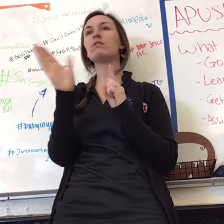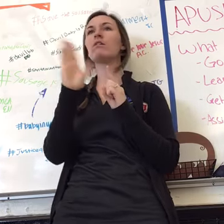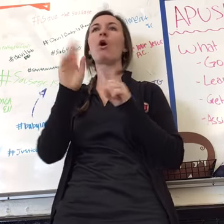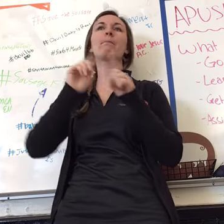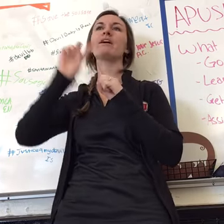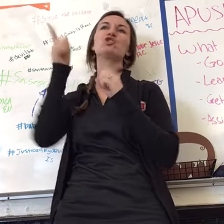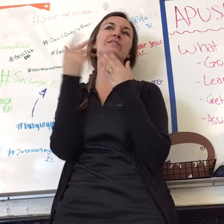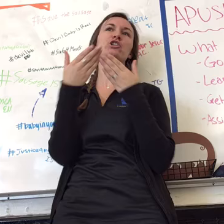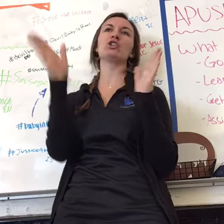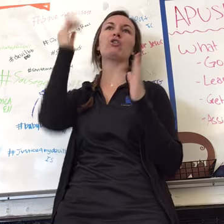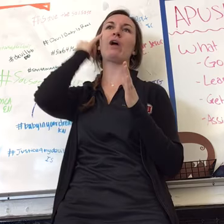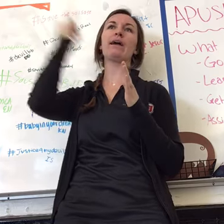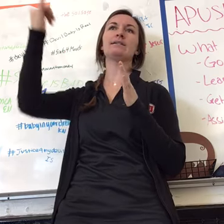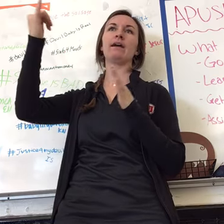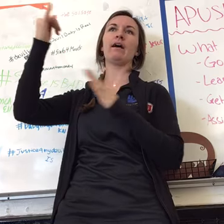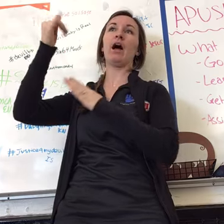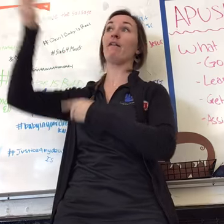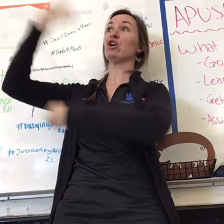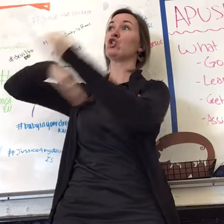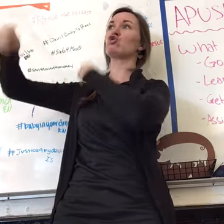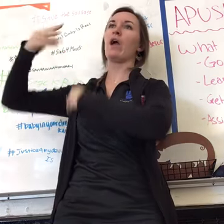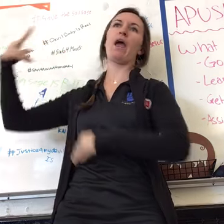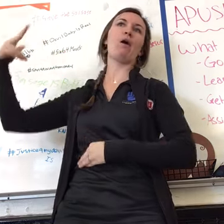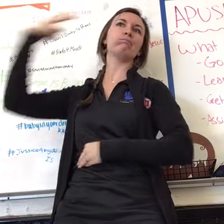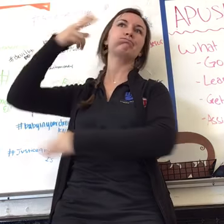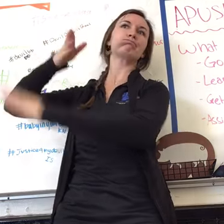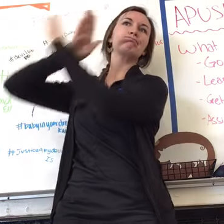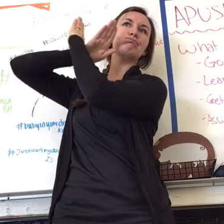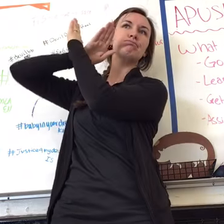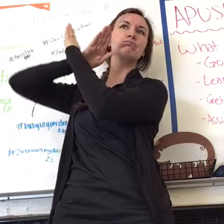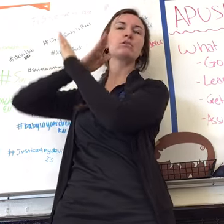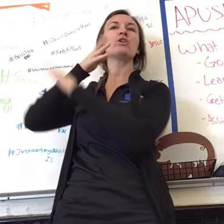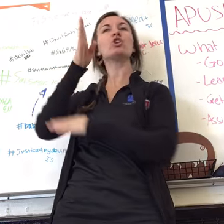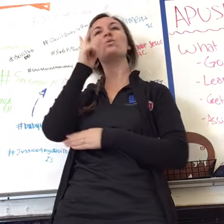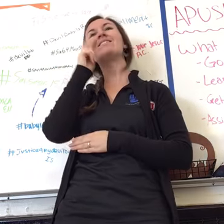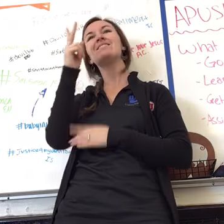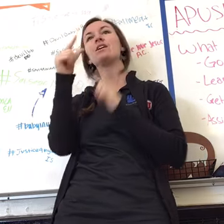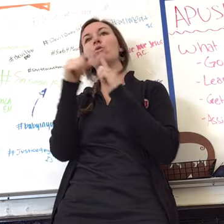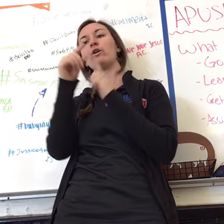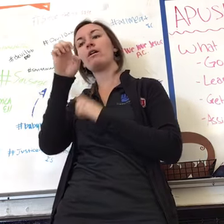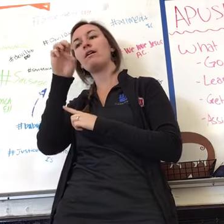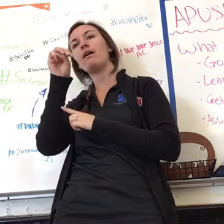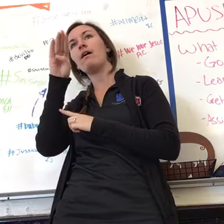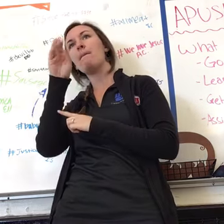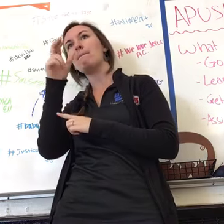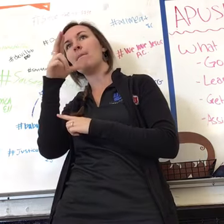off trade. Does that make sense? You're more likely to see the word embargo than Non-Intercourse Act. Okay?